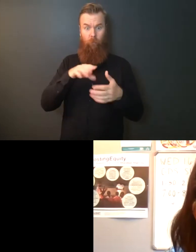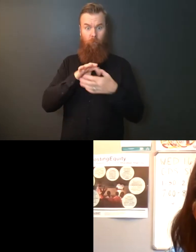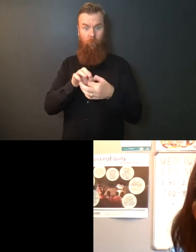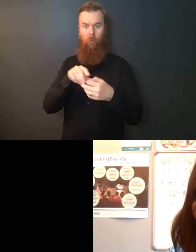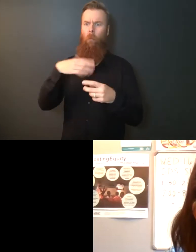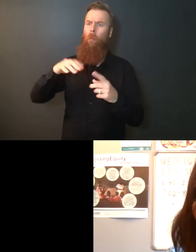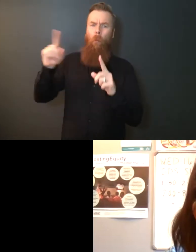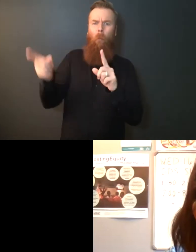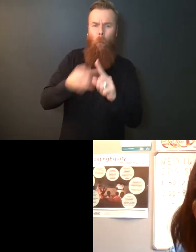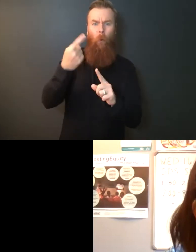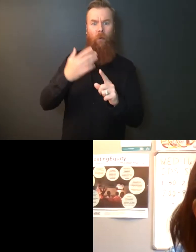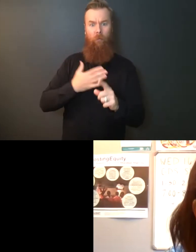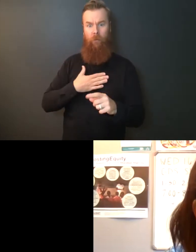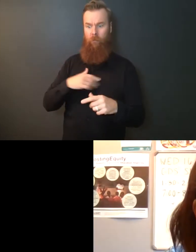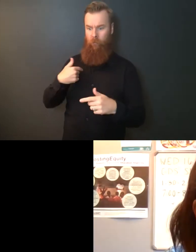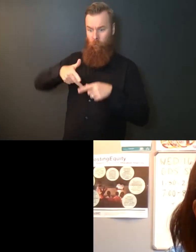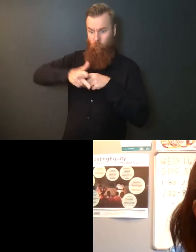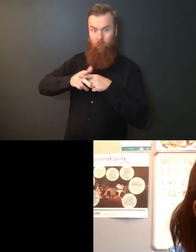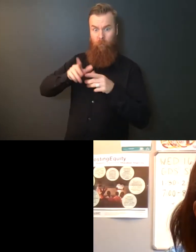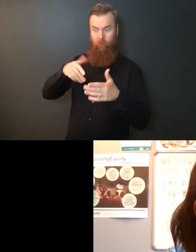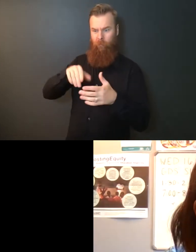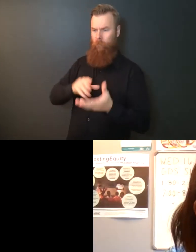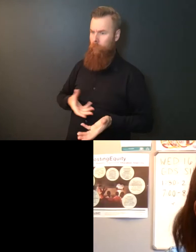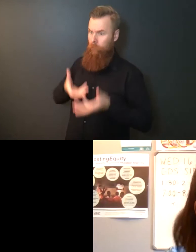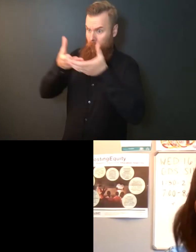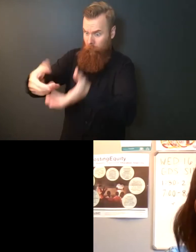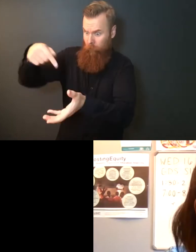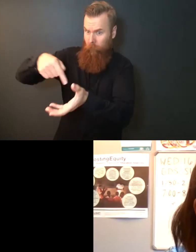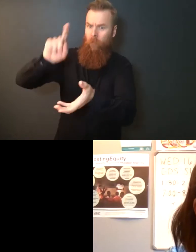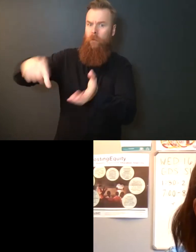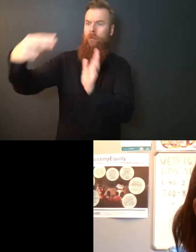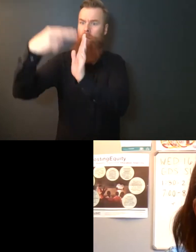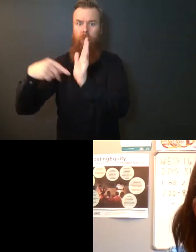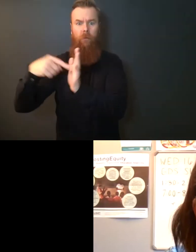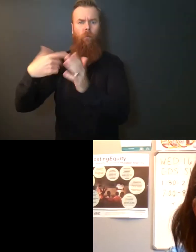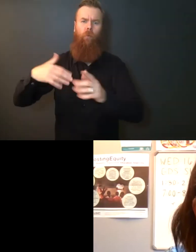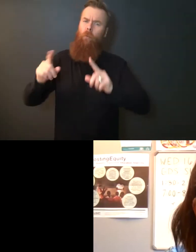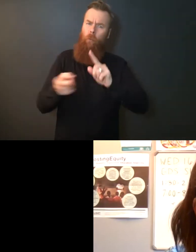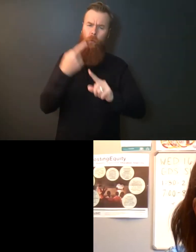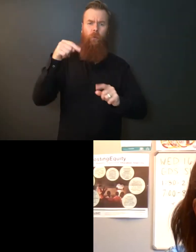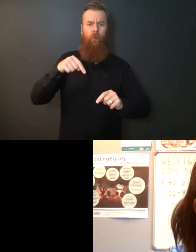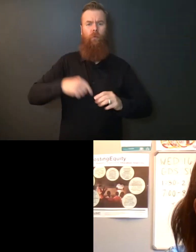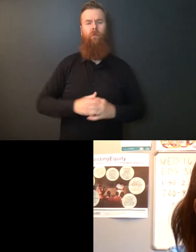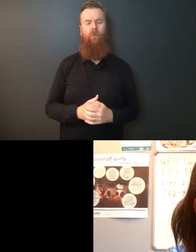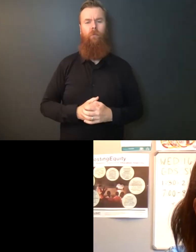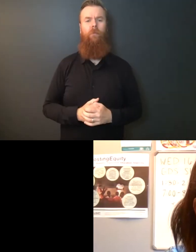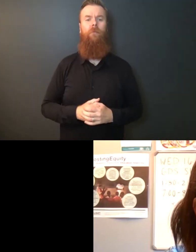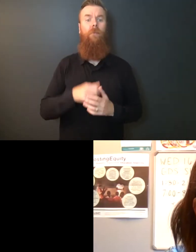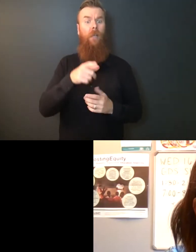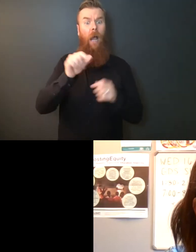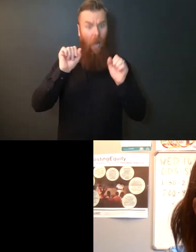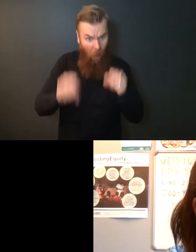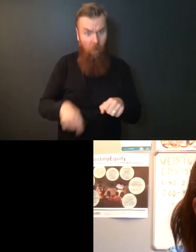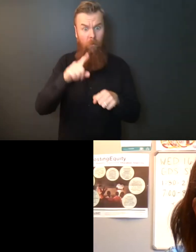Anna? and then can I just jump in with one thing and then Anna, I see your hands raised and then there's a few